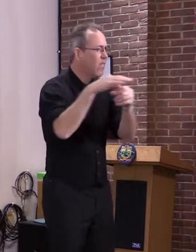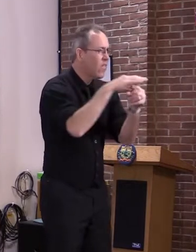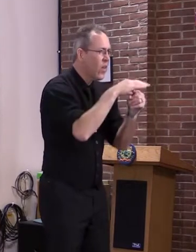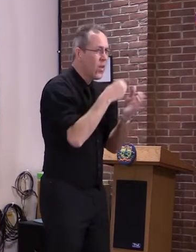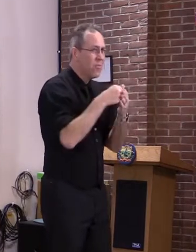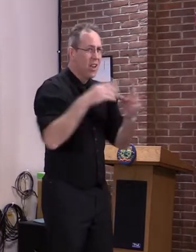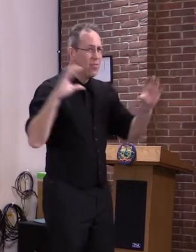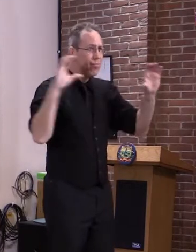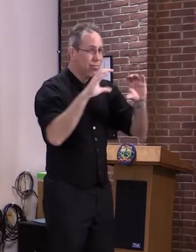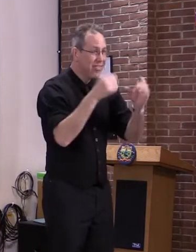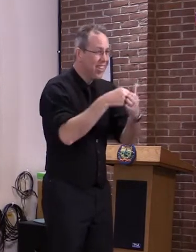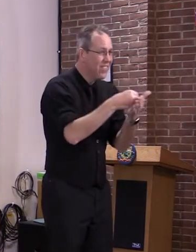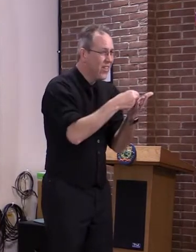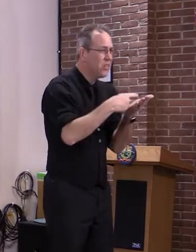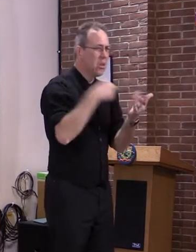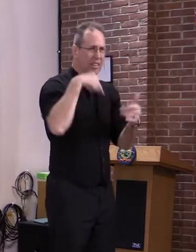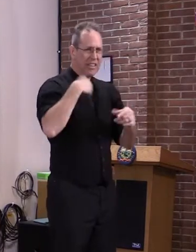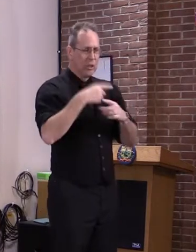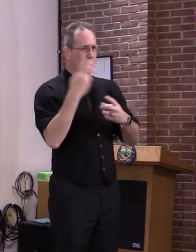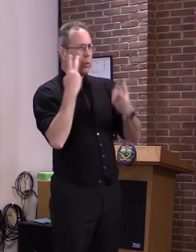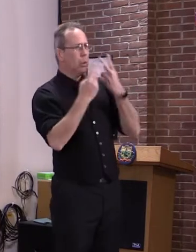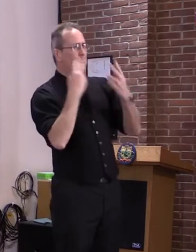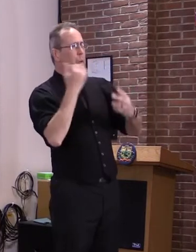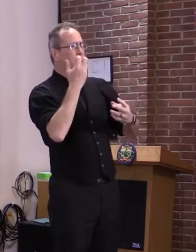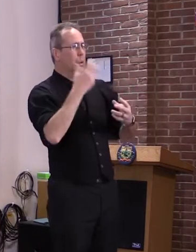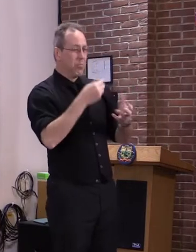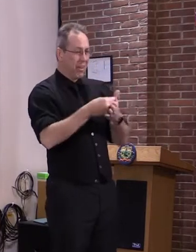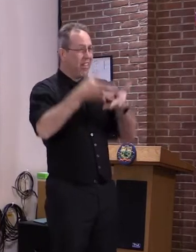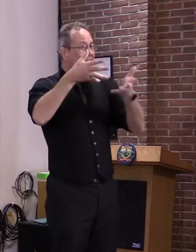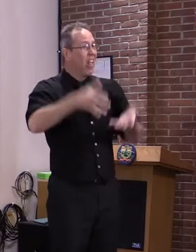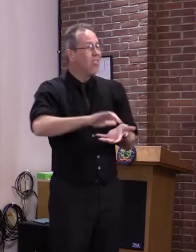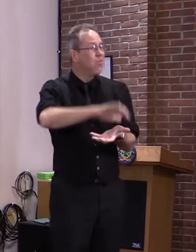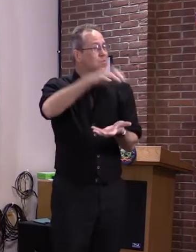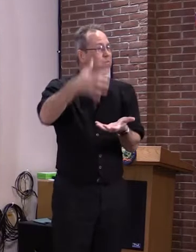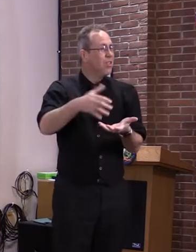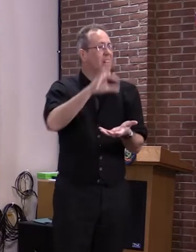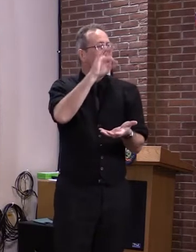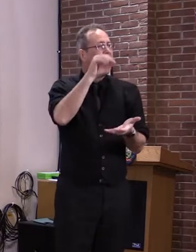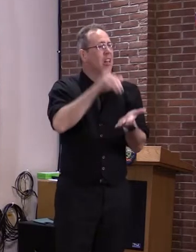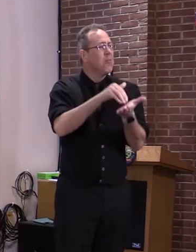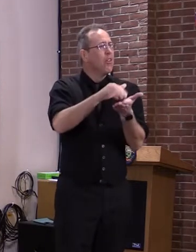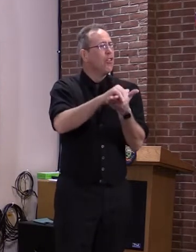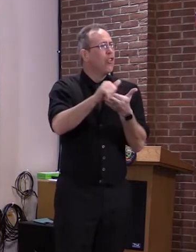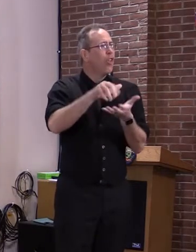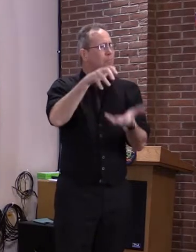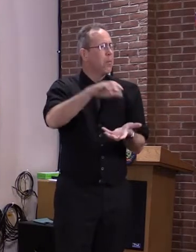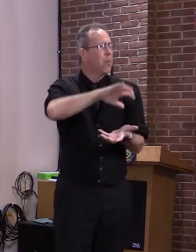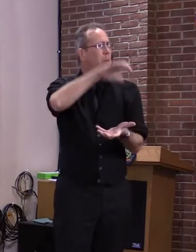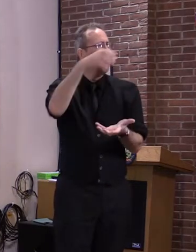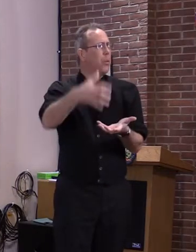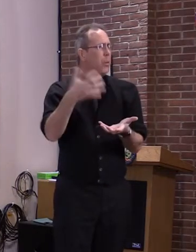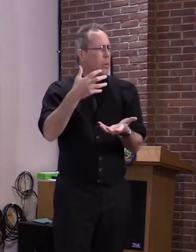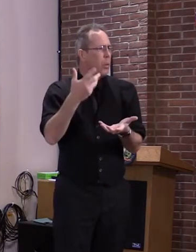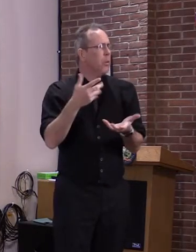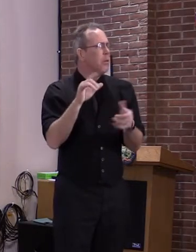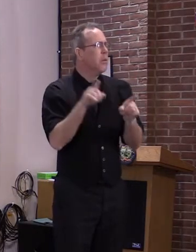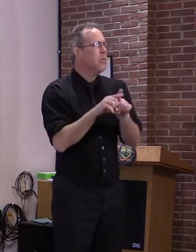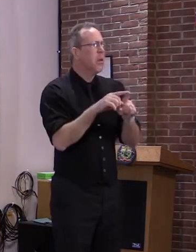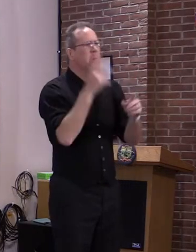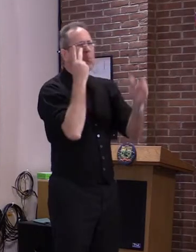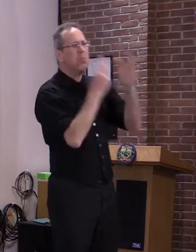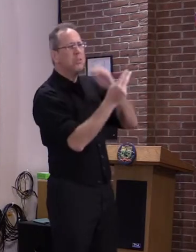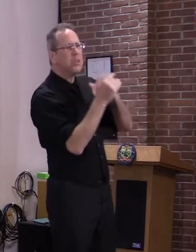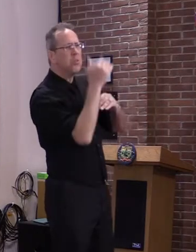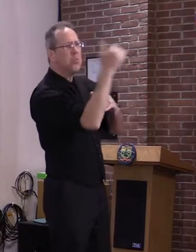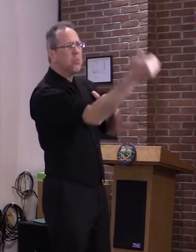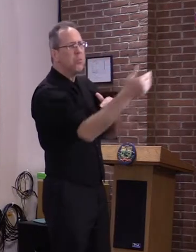looking at a roughly $90 million surplus in the education fund, as we forecast in December. Property tax rates